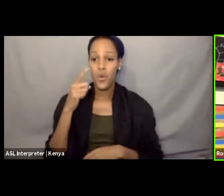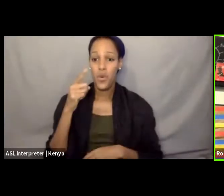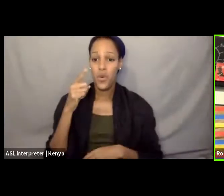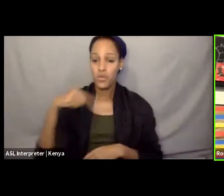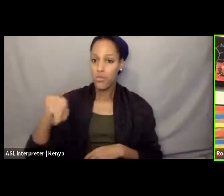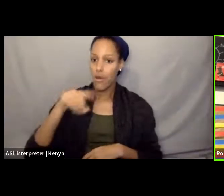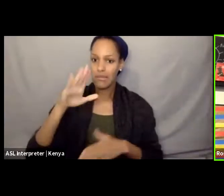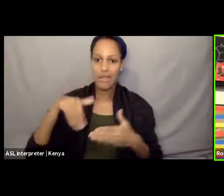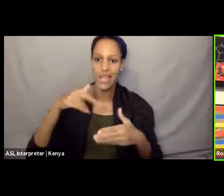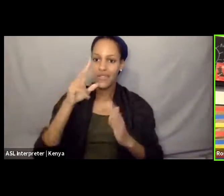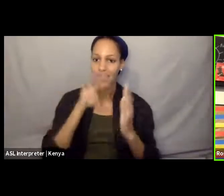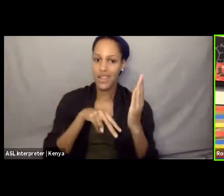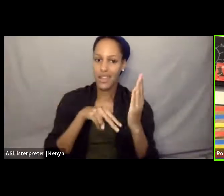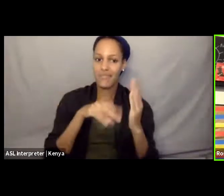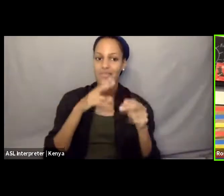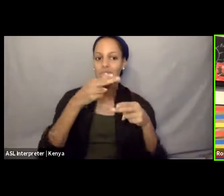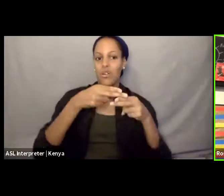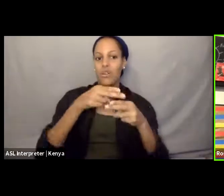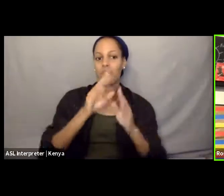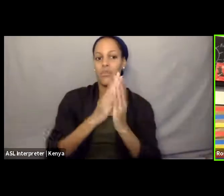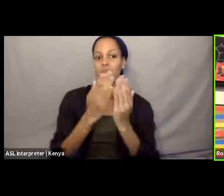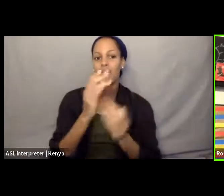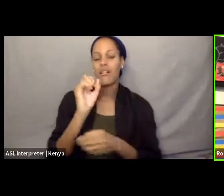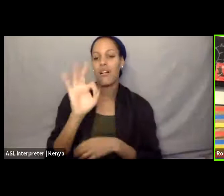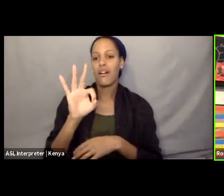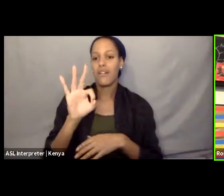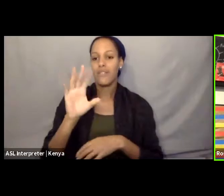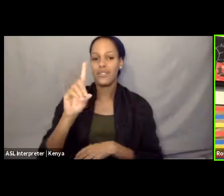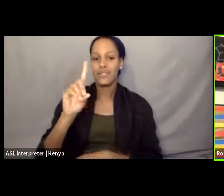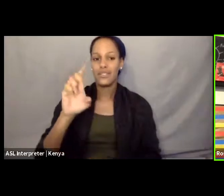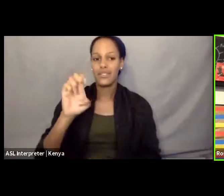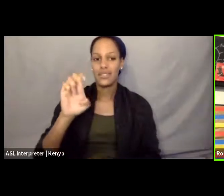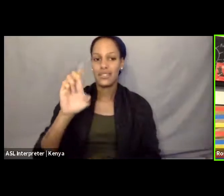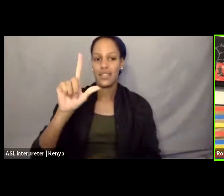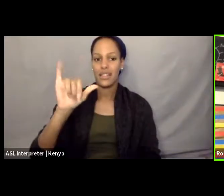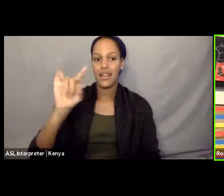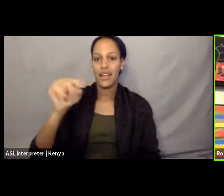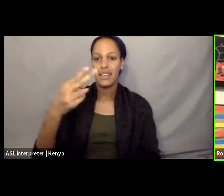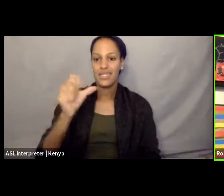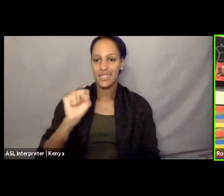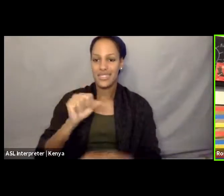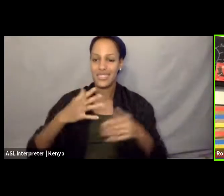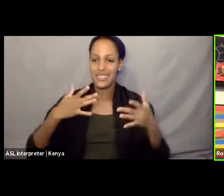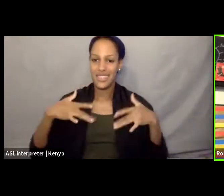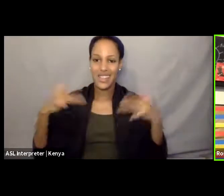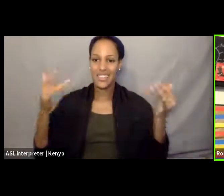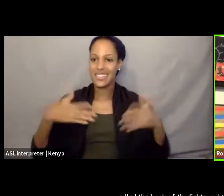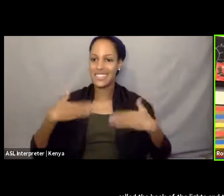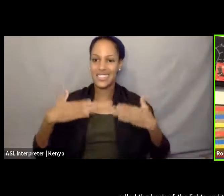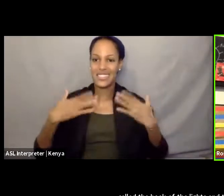called The Book of Delights. And the way that the book came to be,